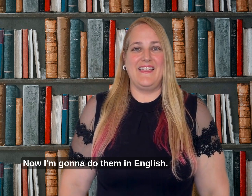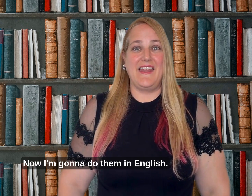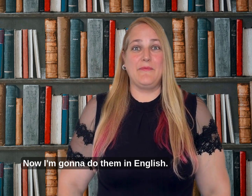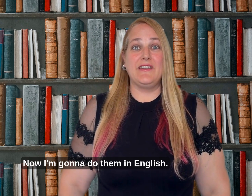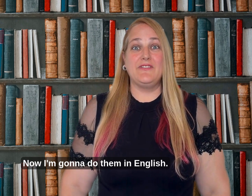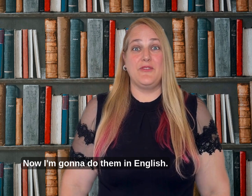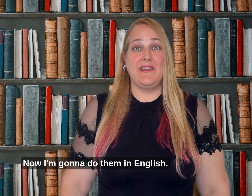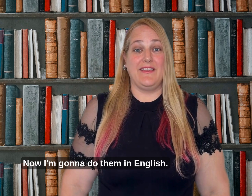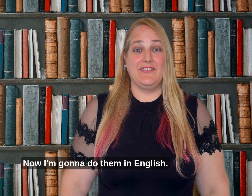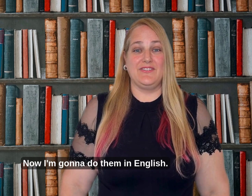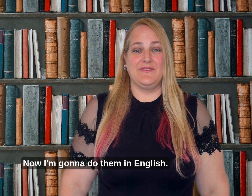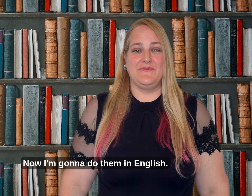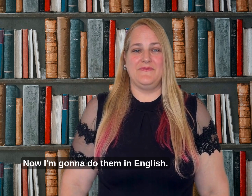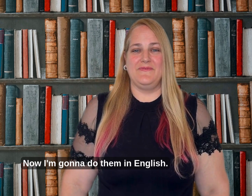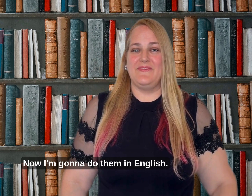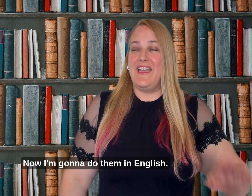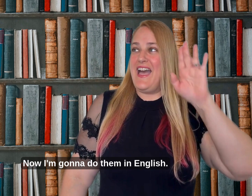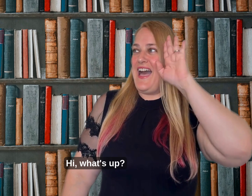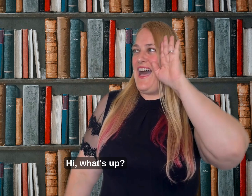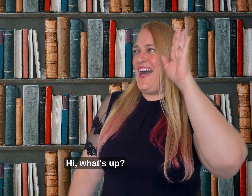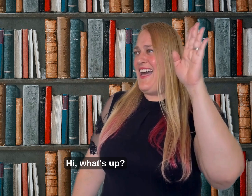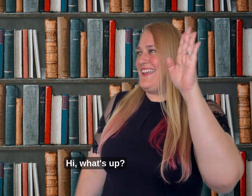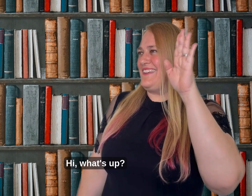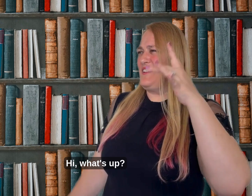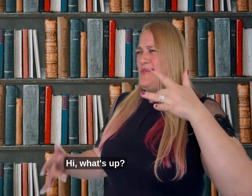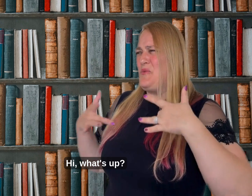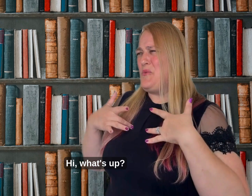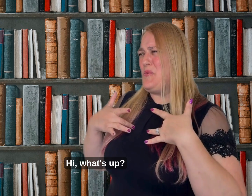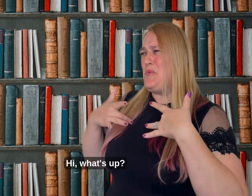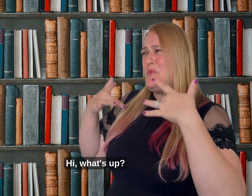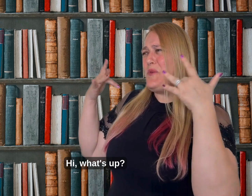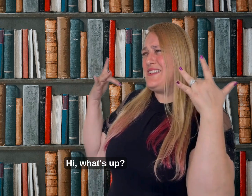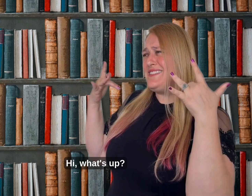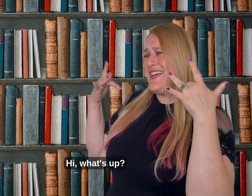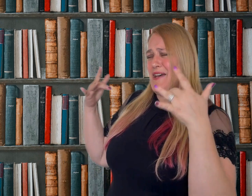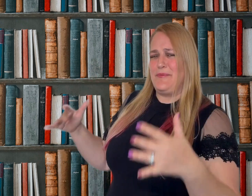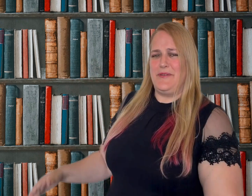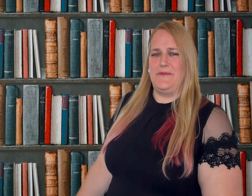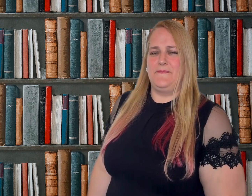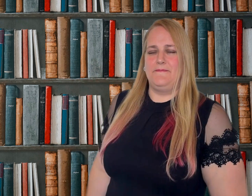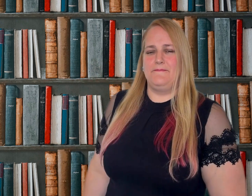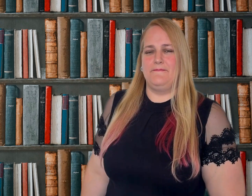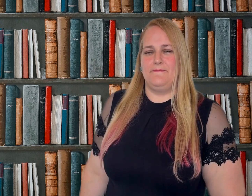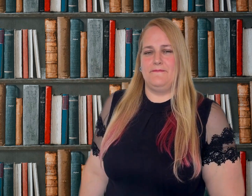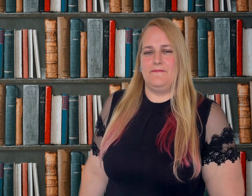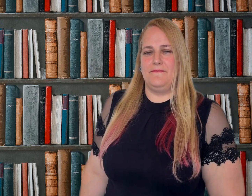Now I'm going to do them in English. Hi, what's up?